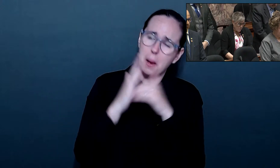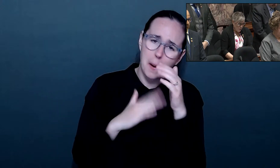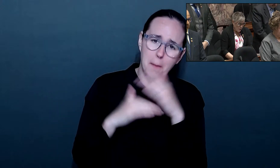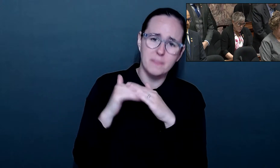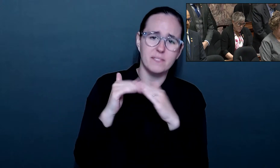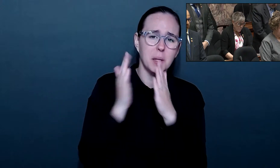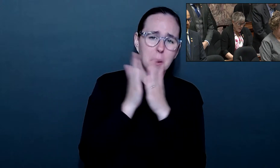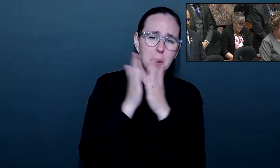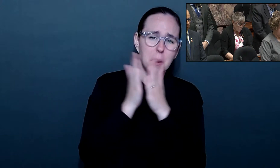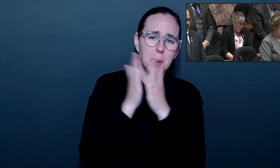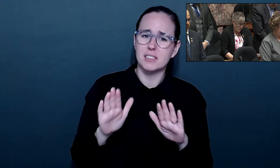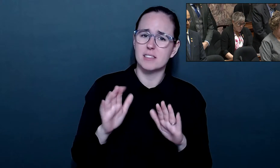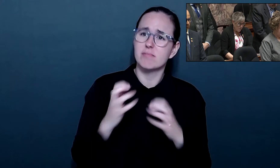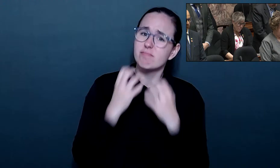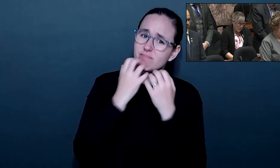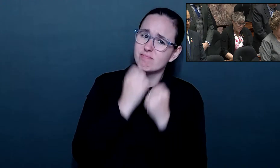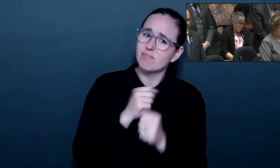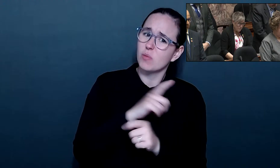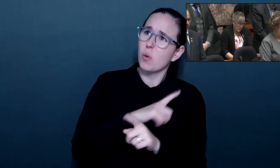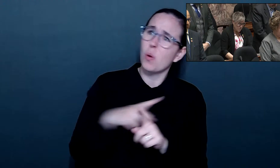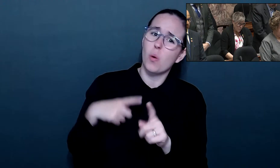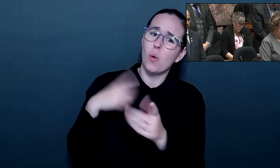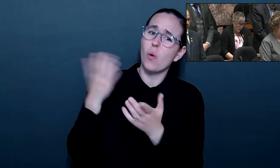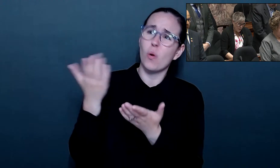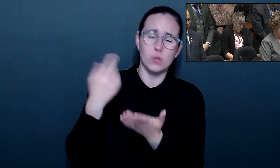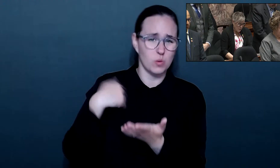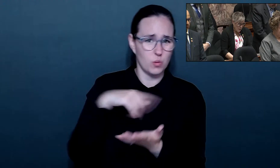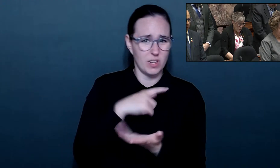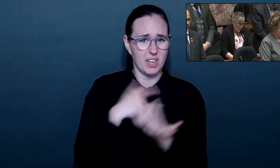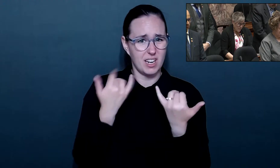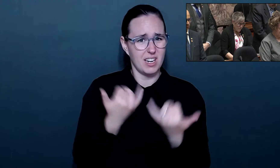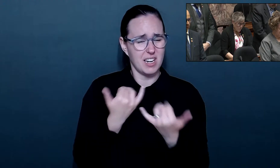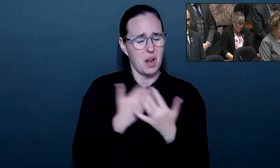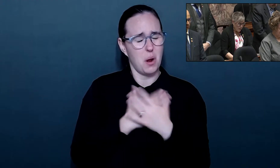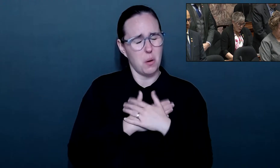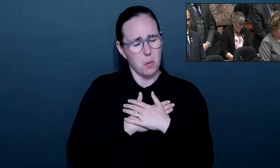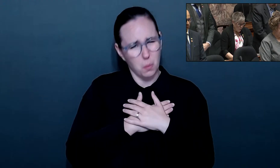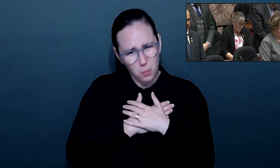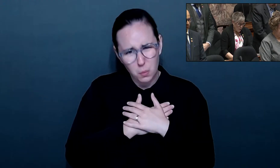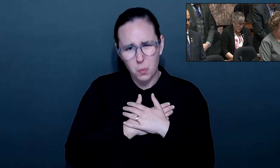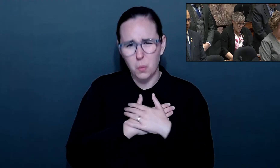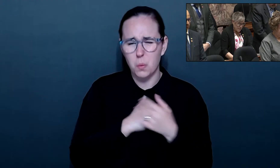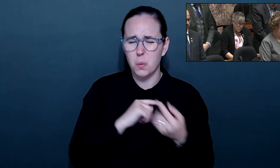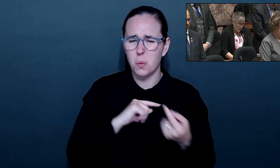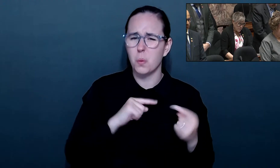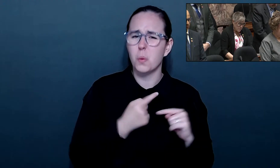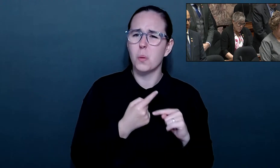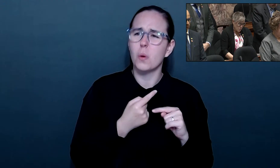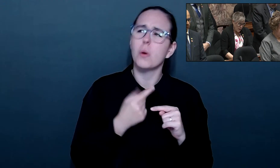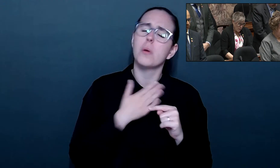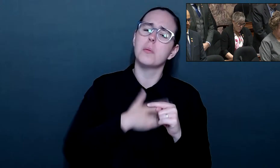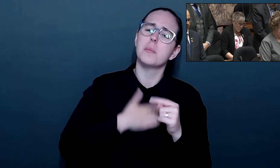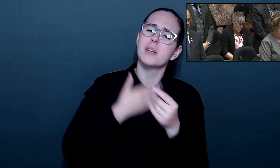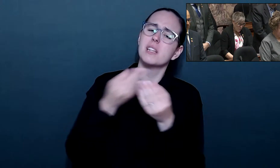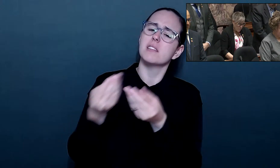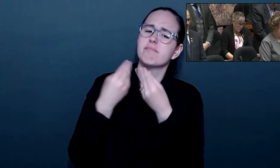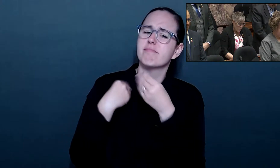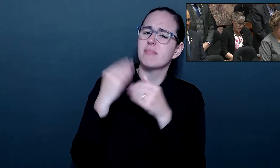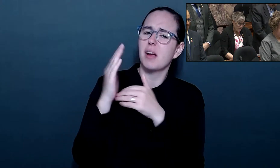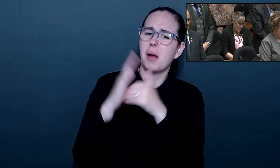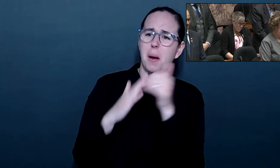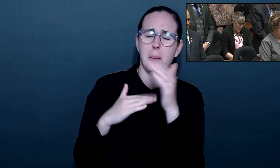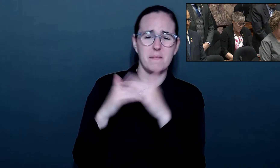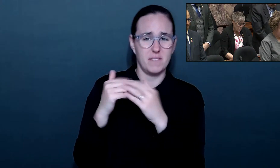pain in the hearts of many is overwhelming, and they feel great anger. Please grant us the strength to bear